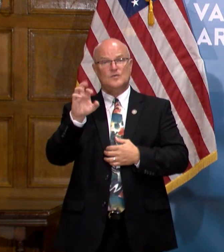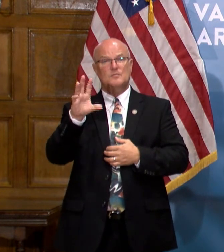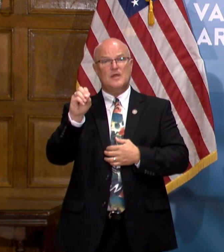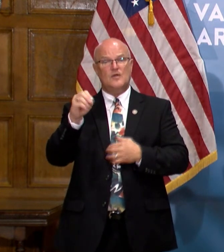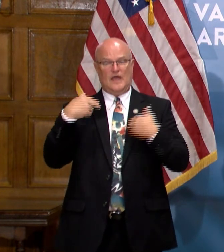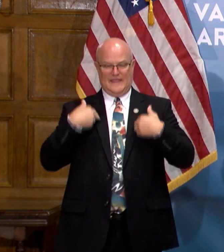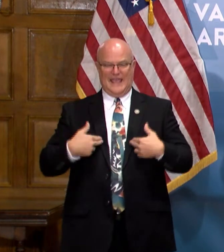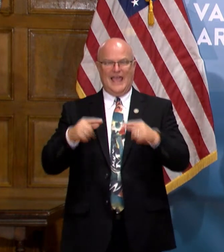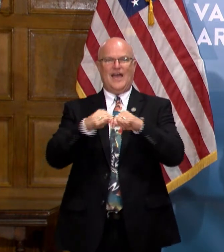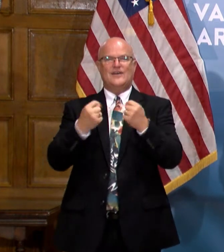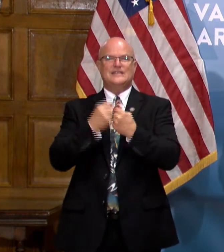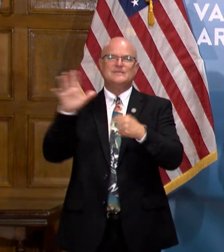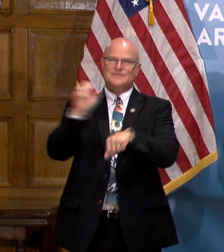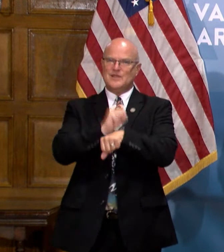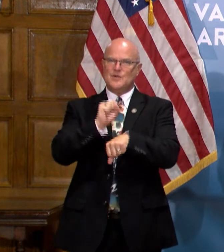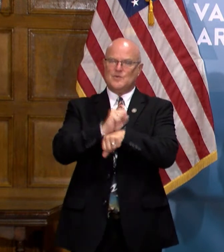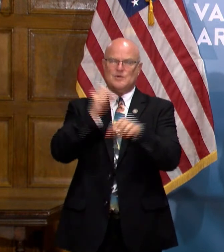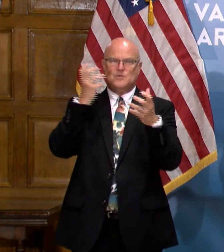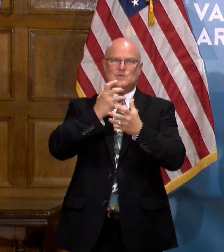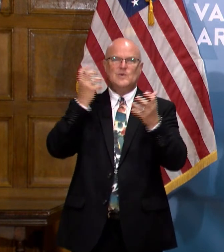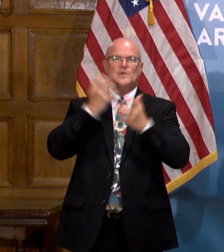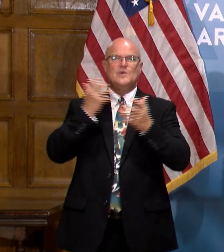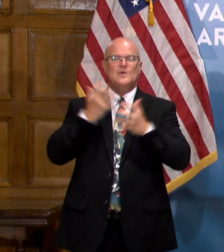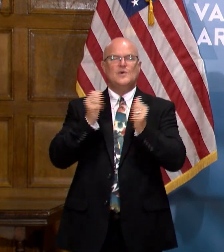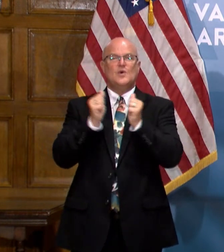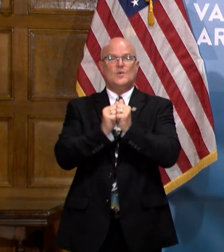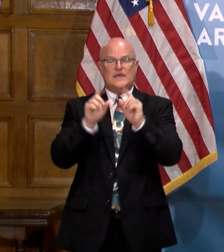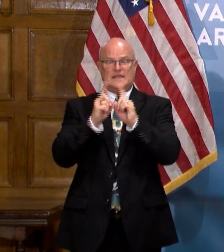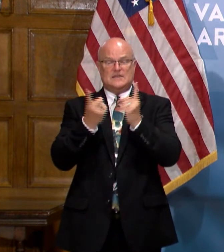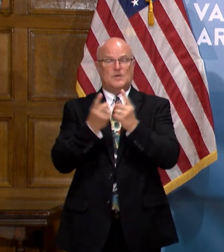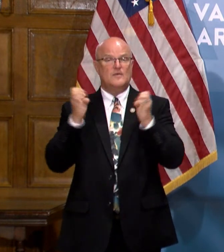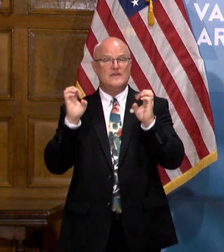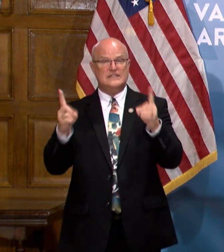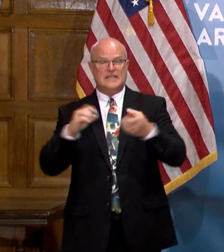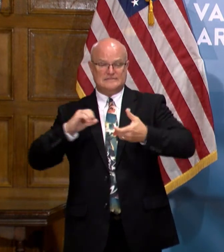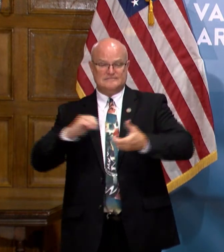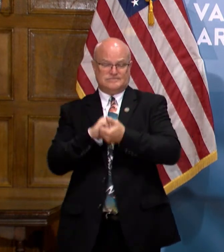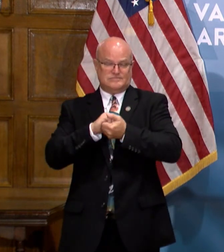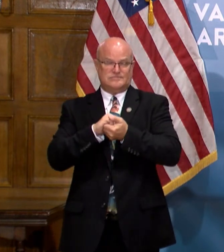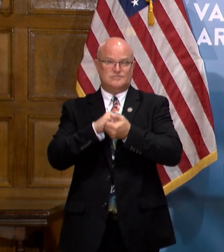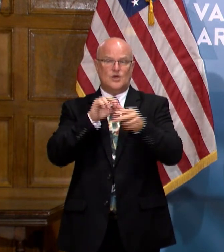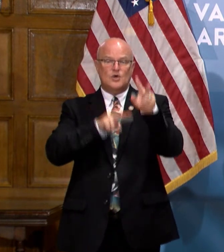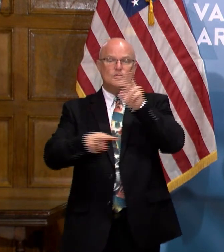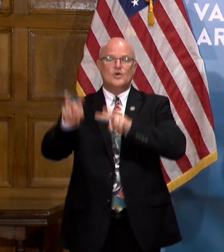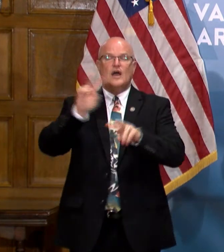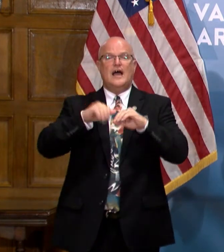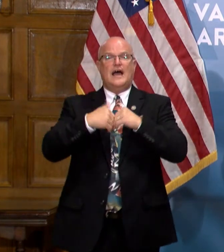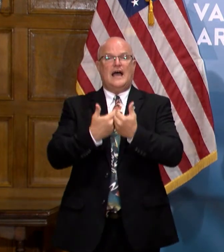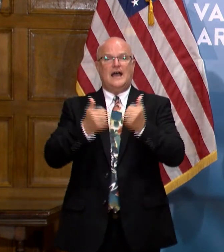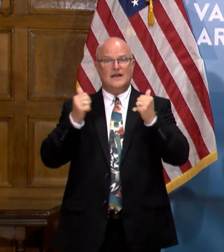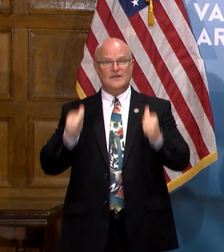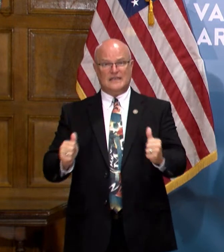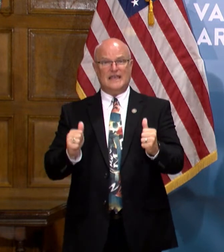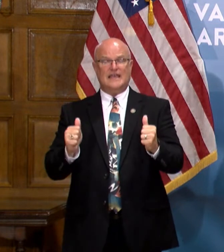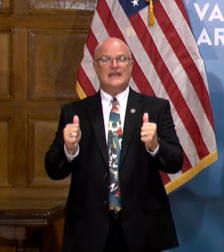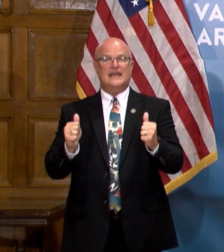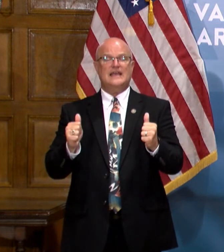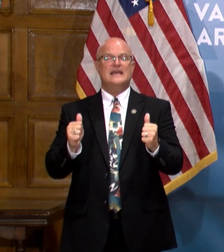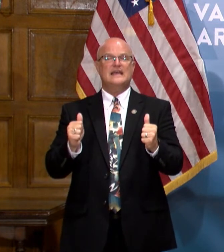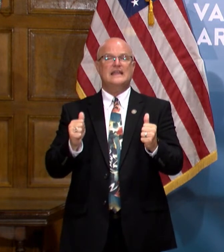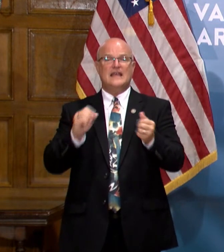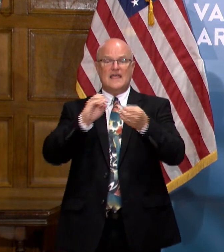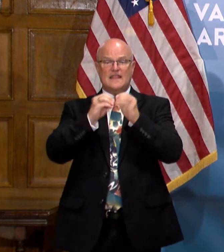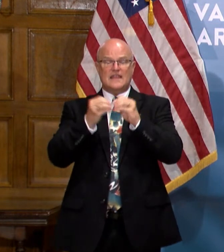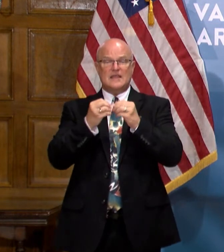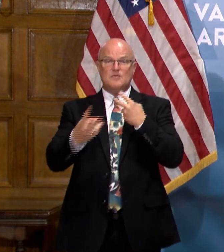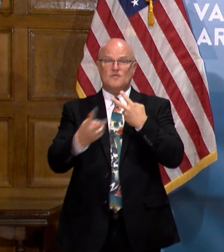and the health team for their work with the Department of Education in looking at how we can reduce the